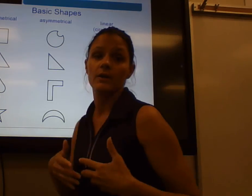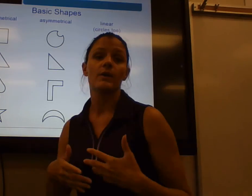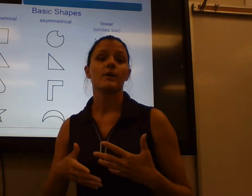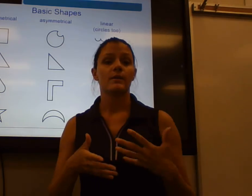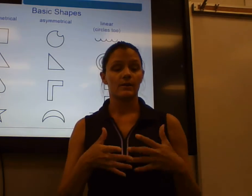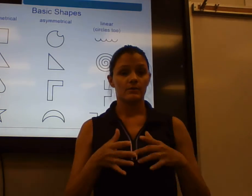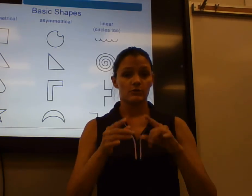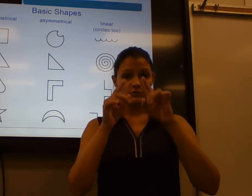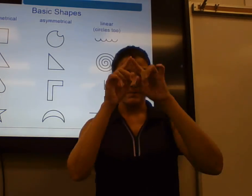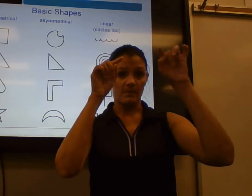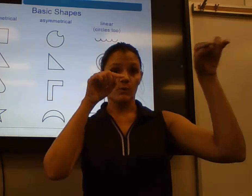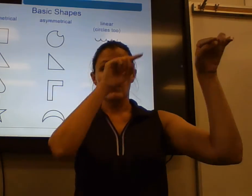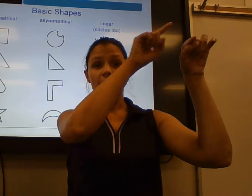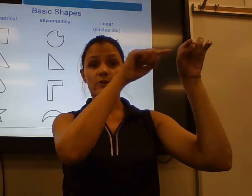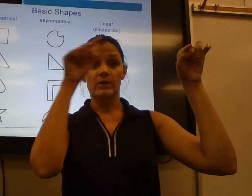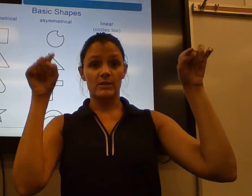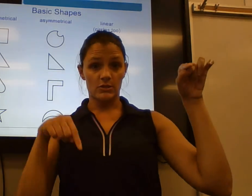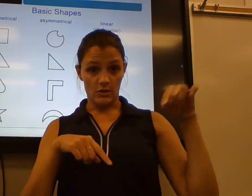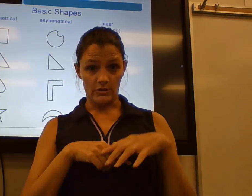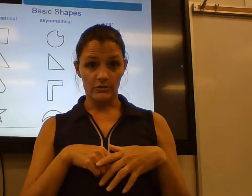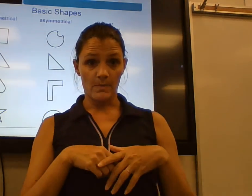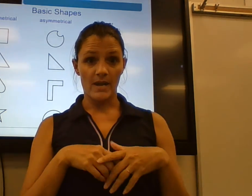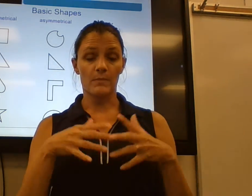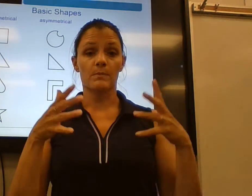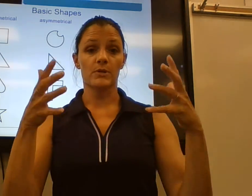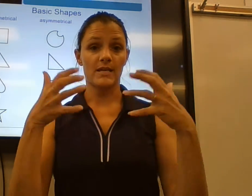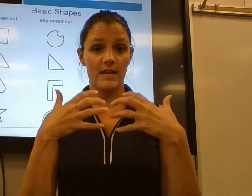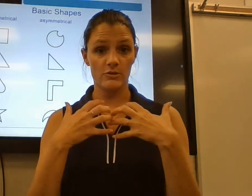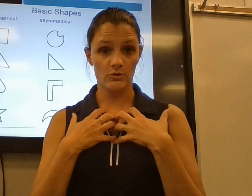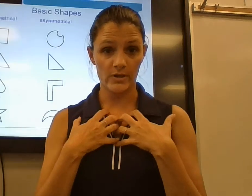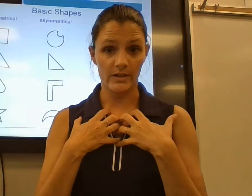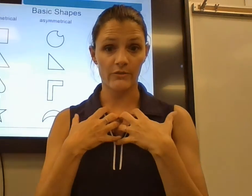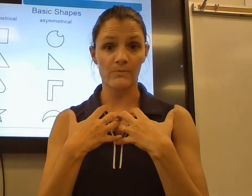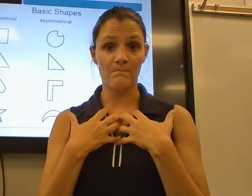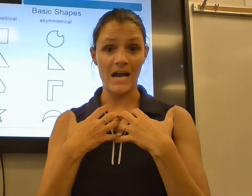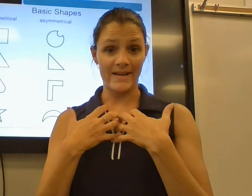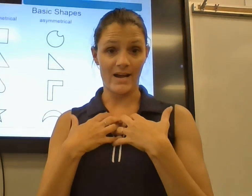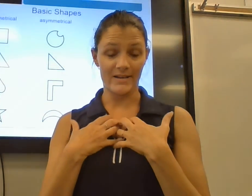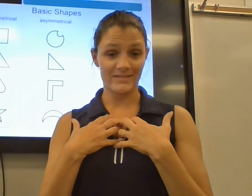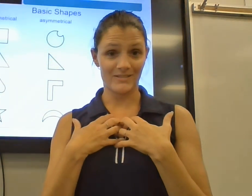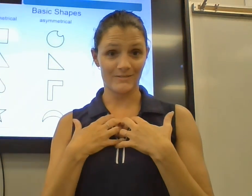Just remember where you need to start on your paper. Pretend you're looking through my eyes.